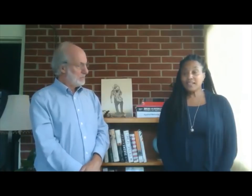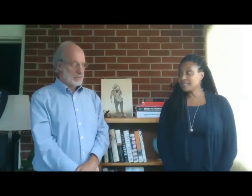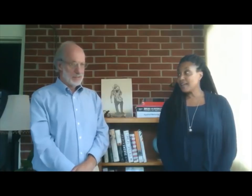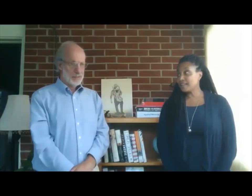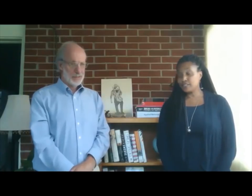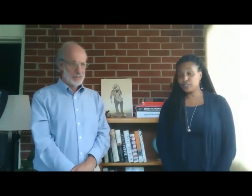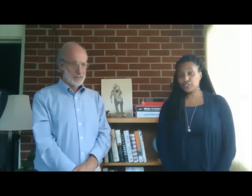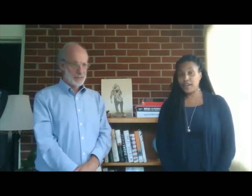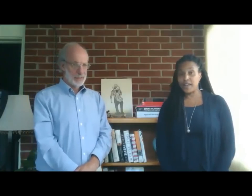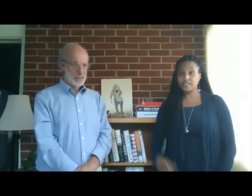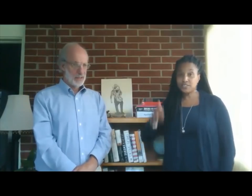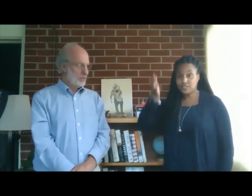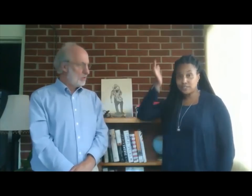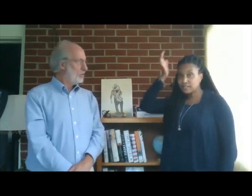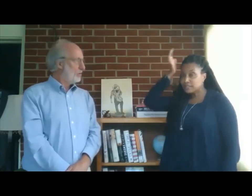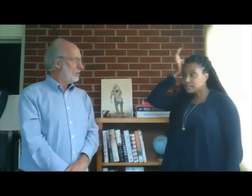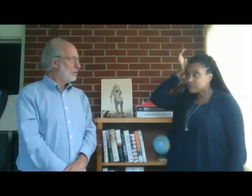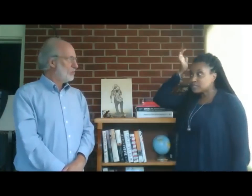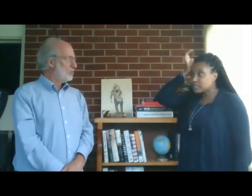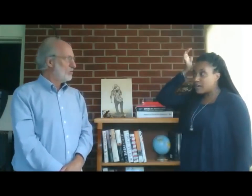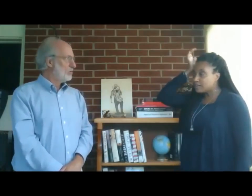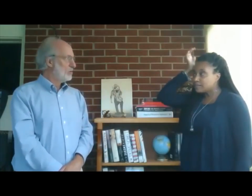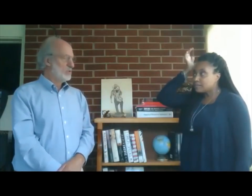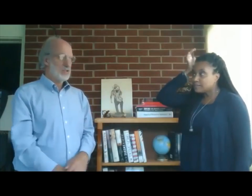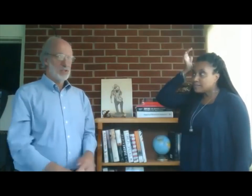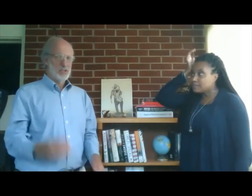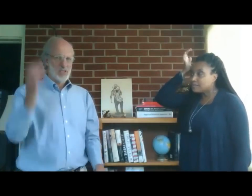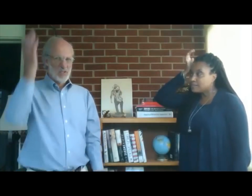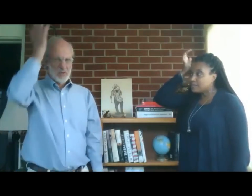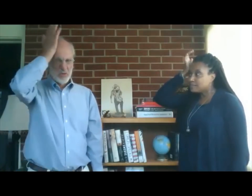Our next sign is trash. Just that.